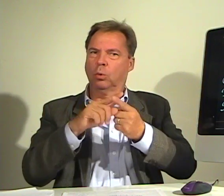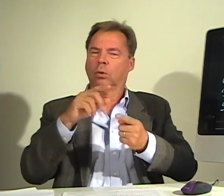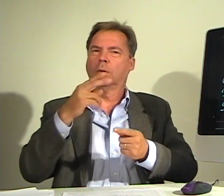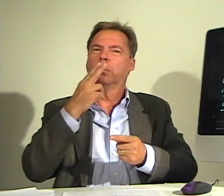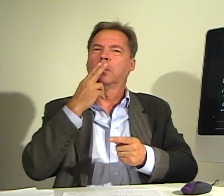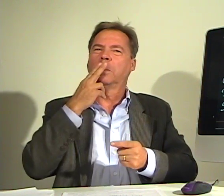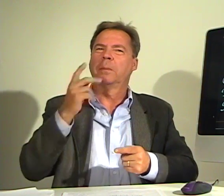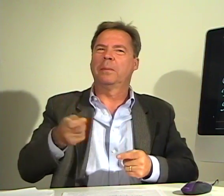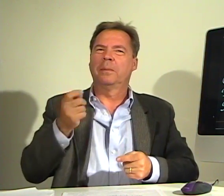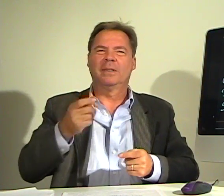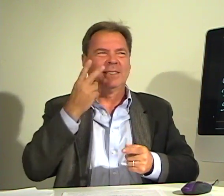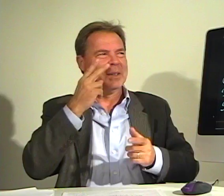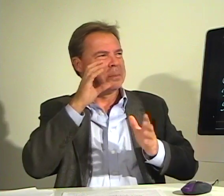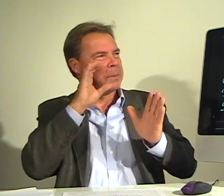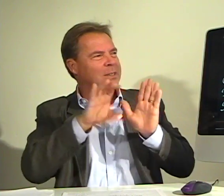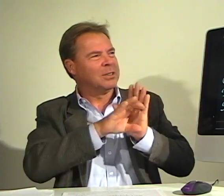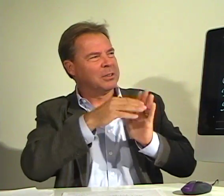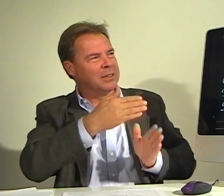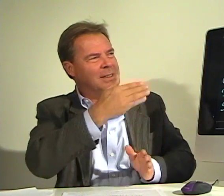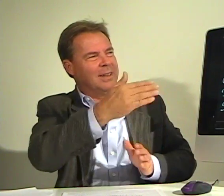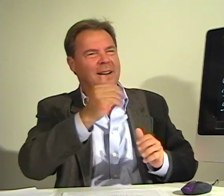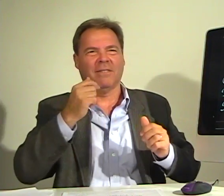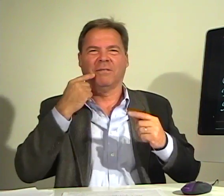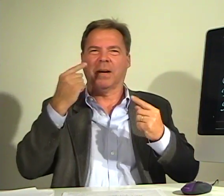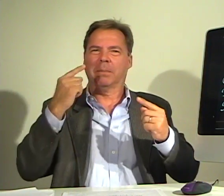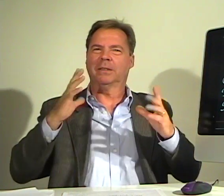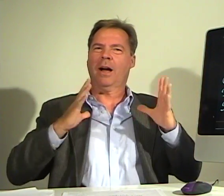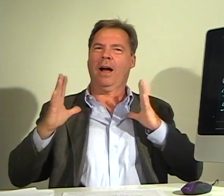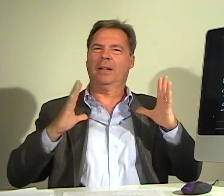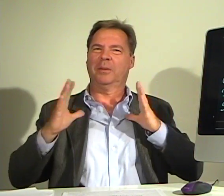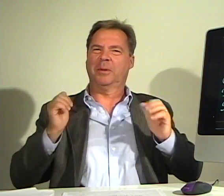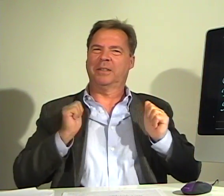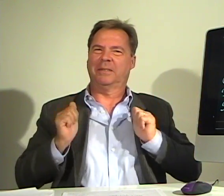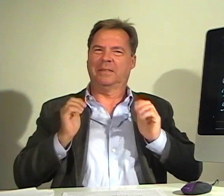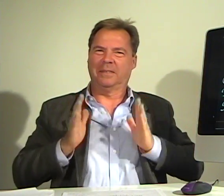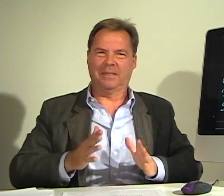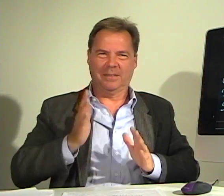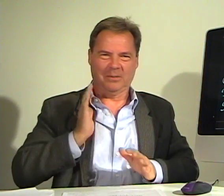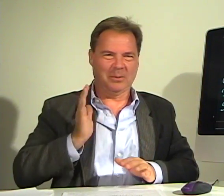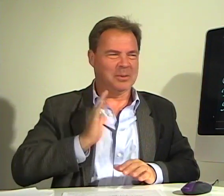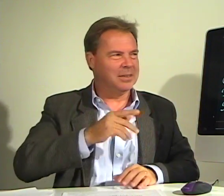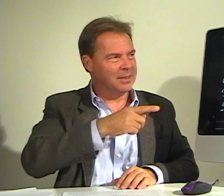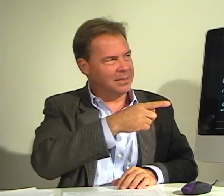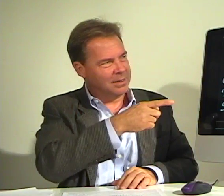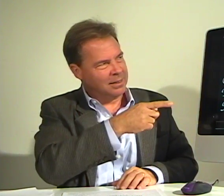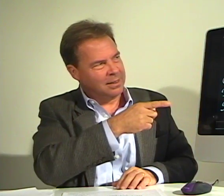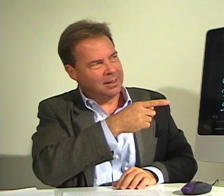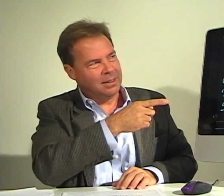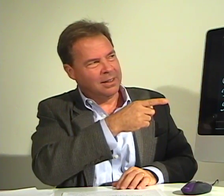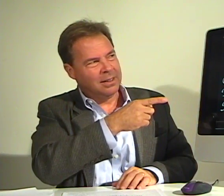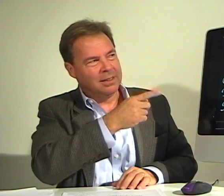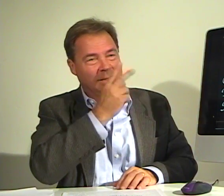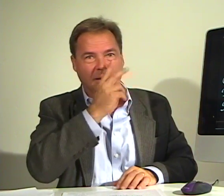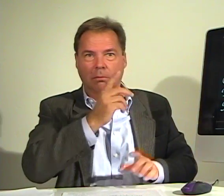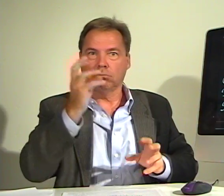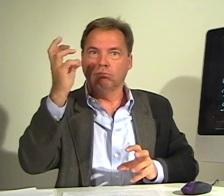he himself actually met Charlie Chaplin. You see it in one of the pictures, who was a famous Hollywood actor back in the day.